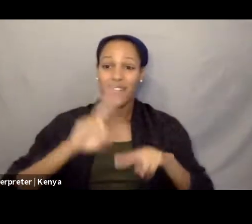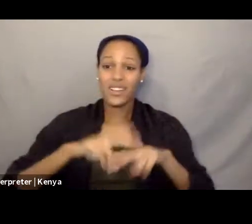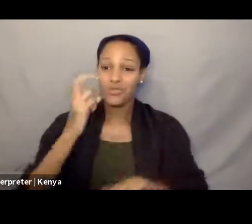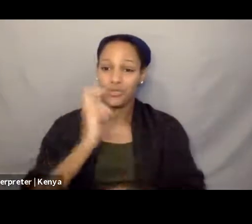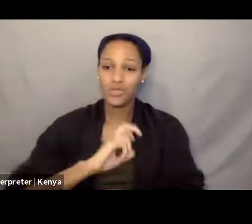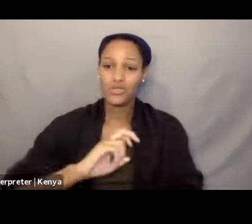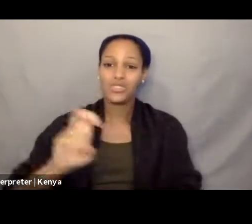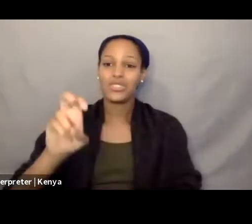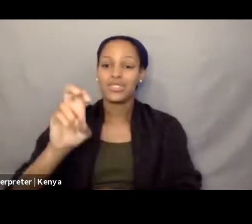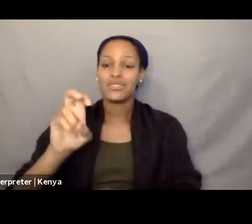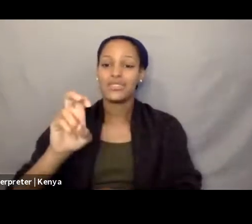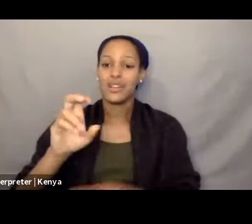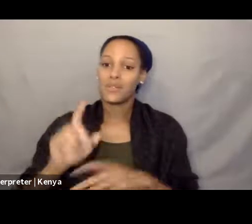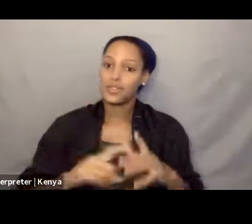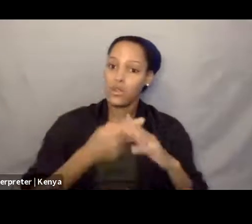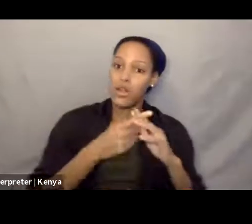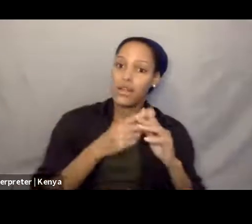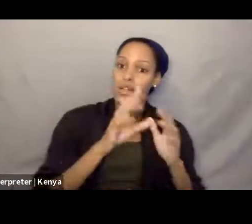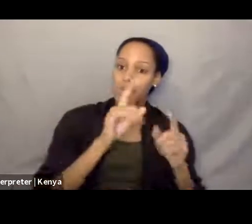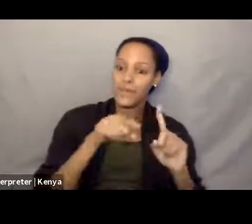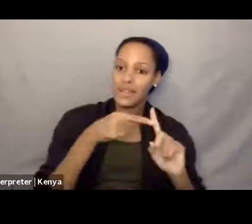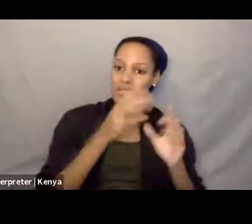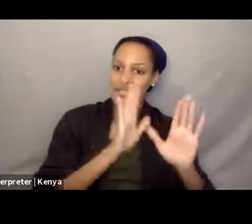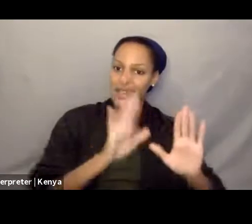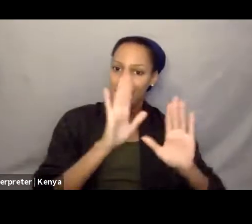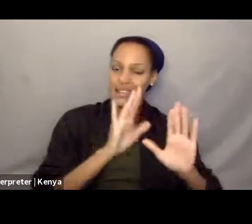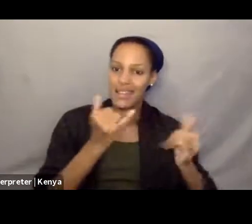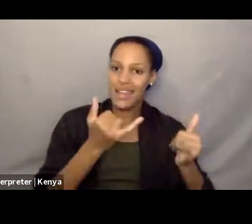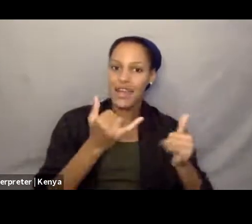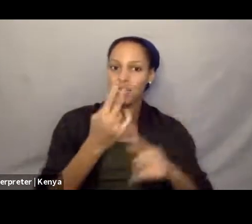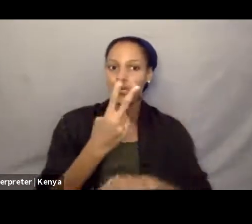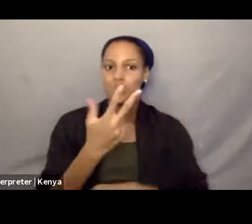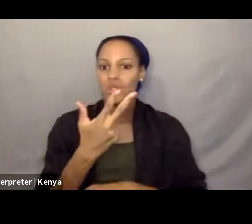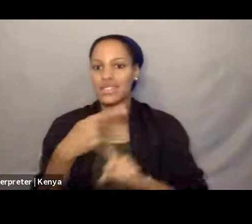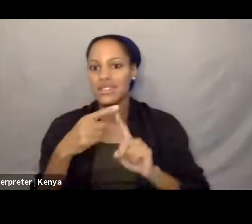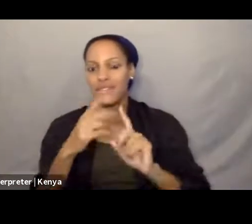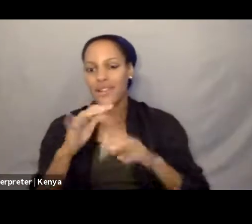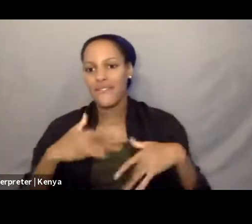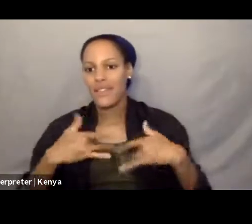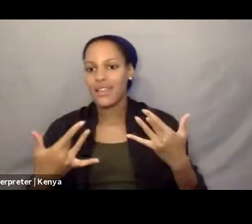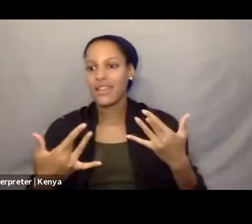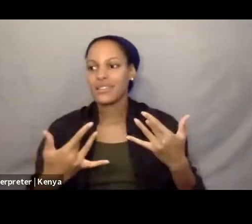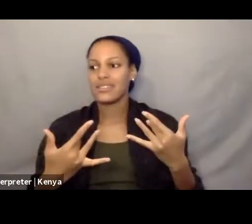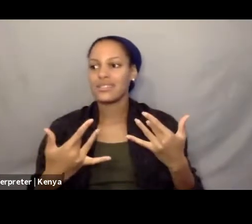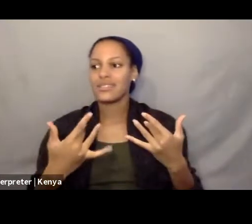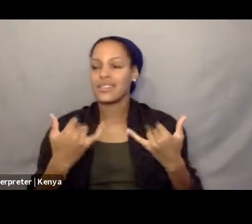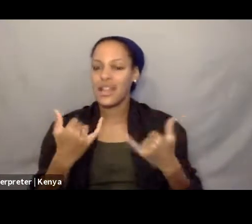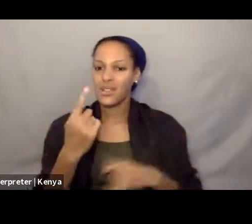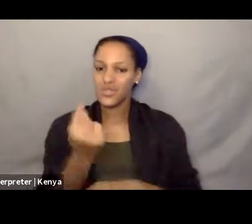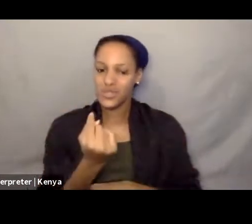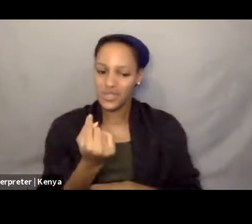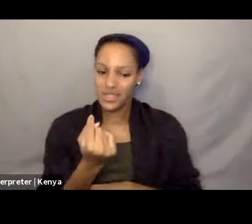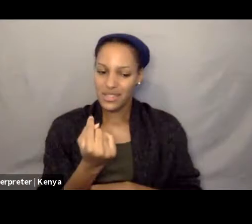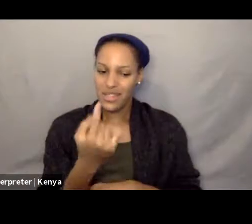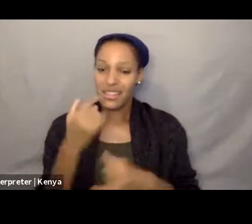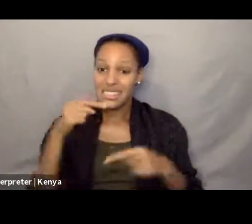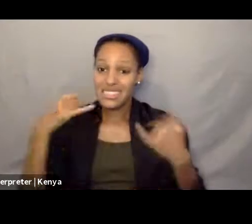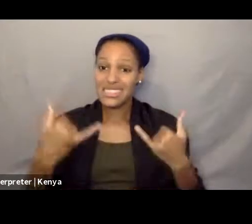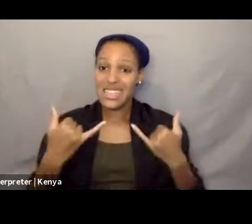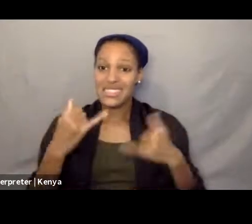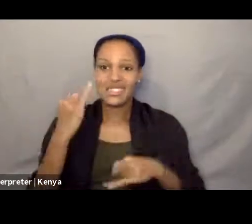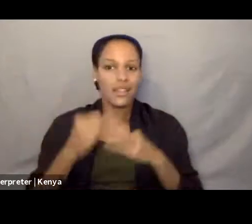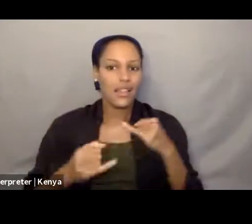was the first event. And then it's been like two or three on Monday and then Tuesday, and this is the last event.